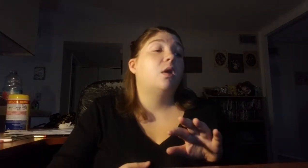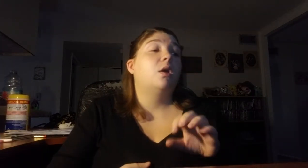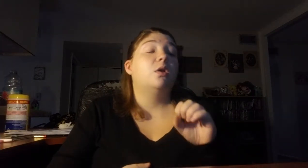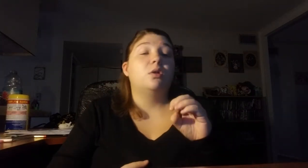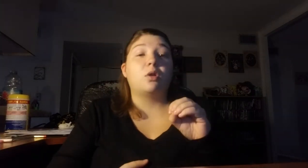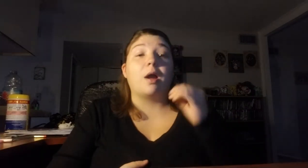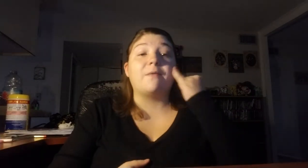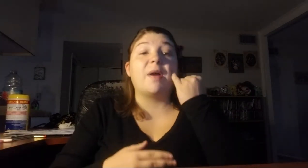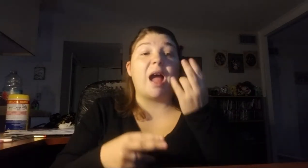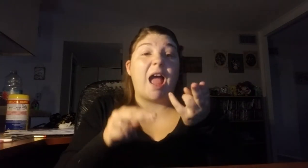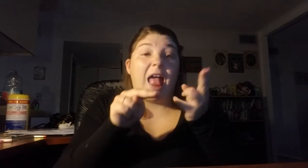So